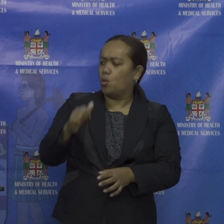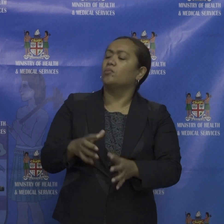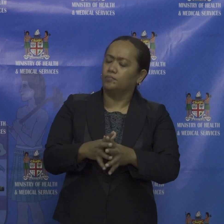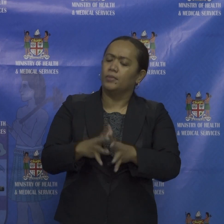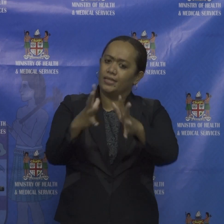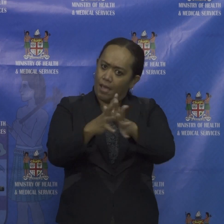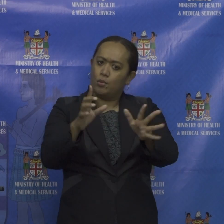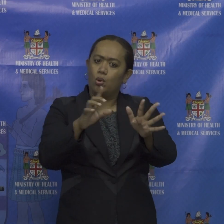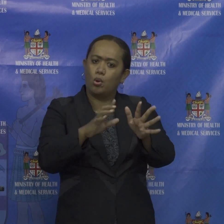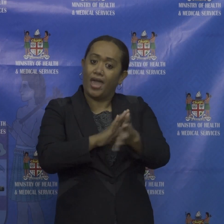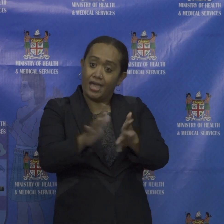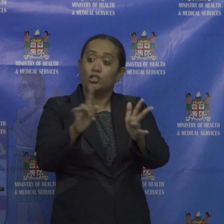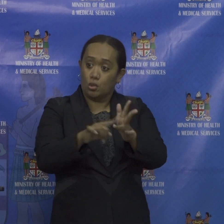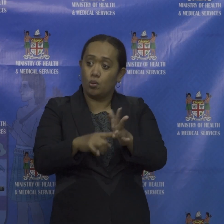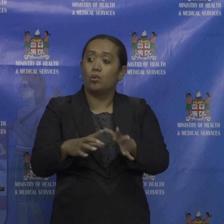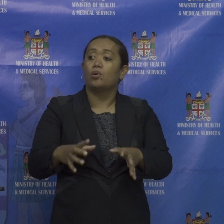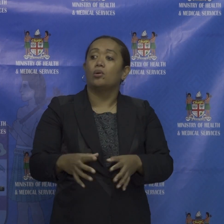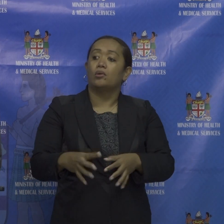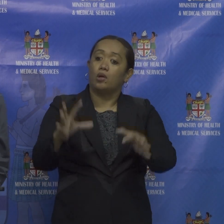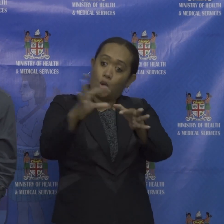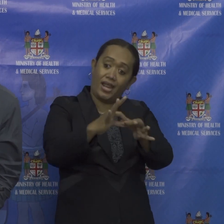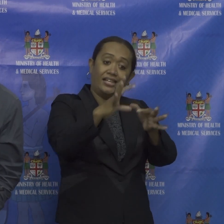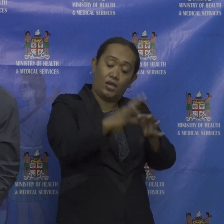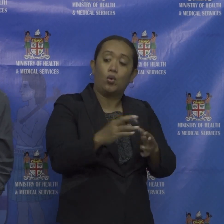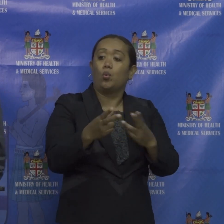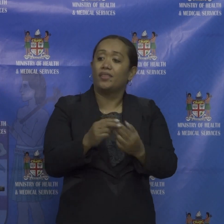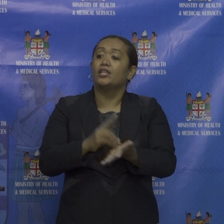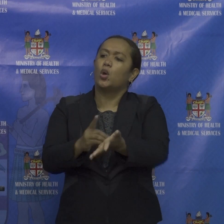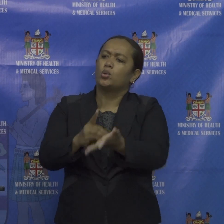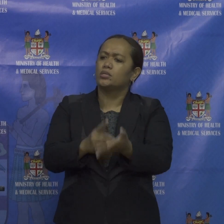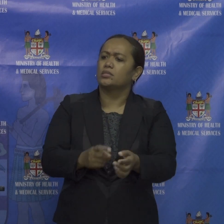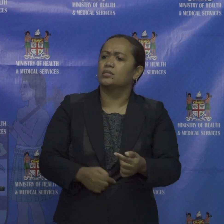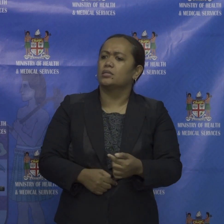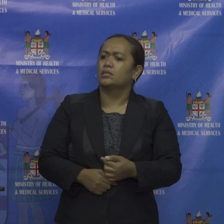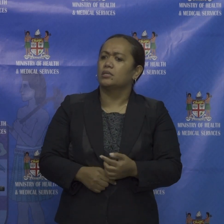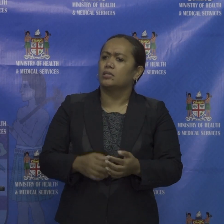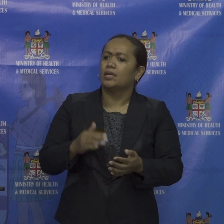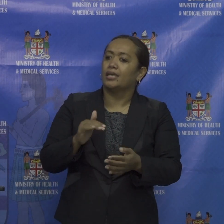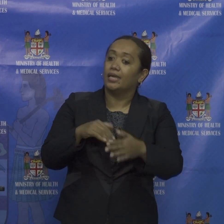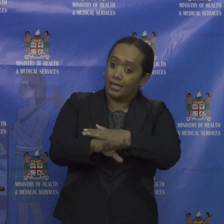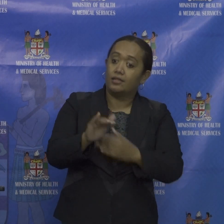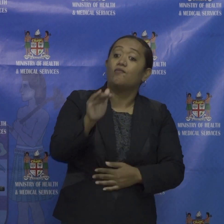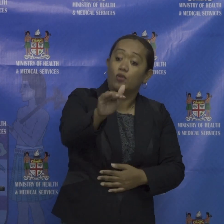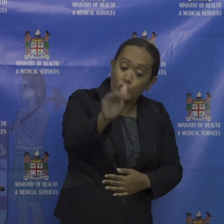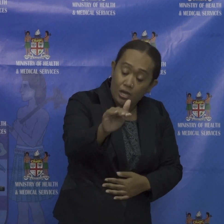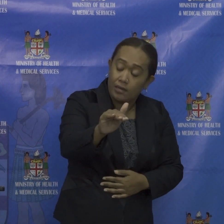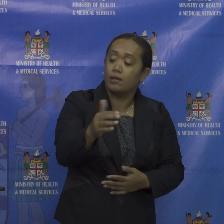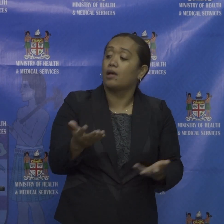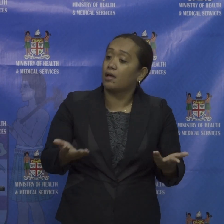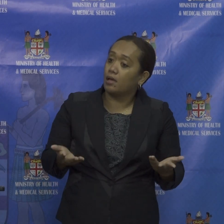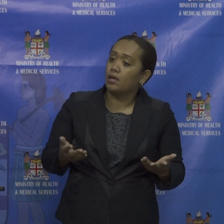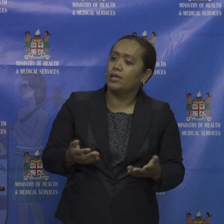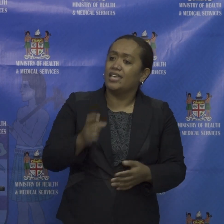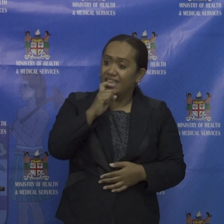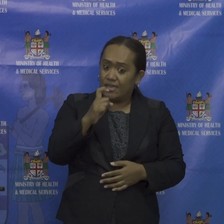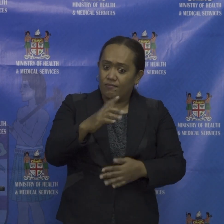WHO and thereby then connecting with the donors. What I'm interested in is in the future, in the very near future, should